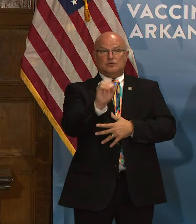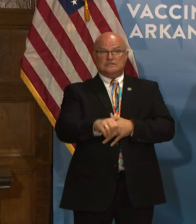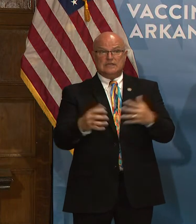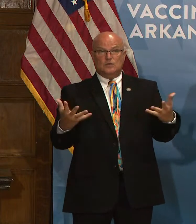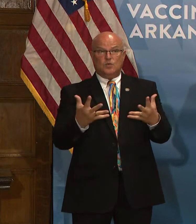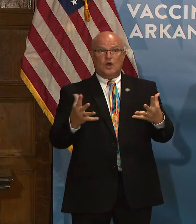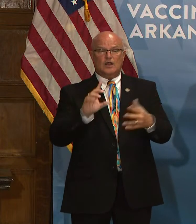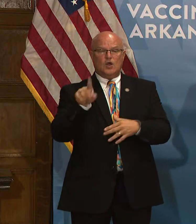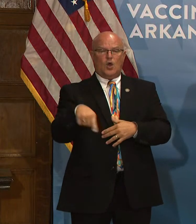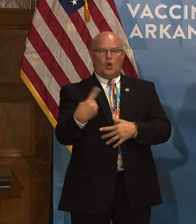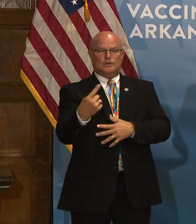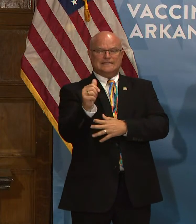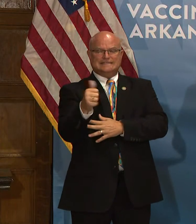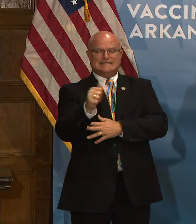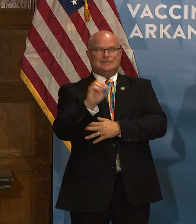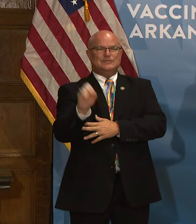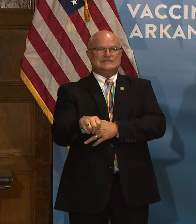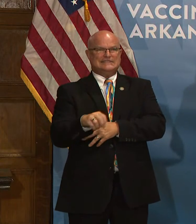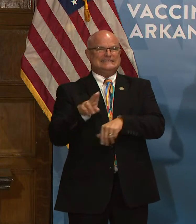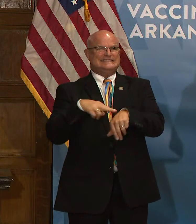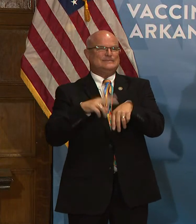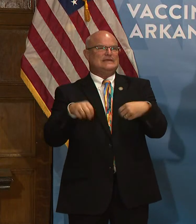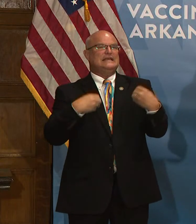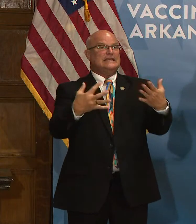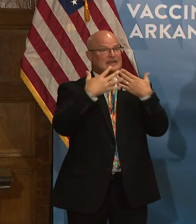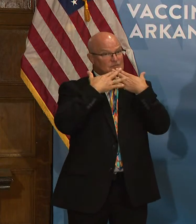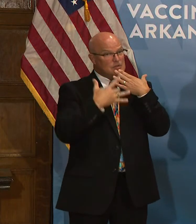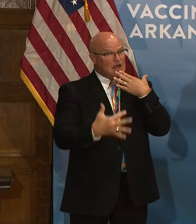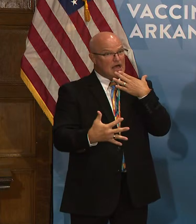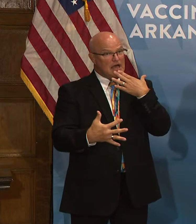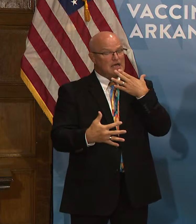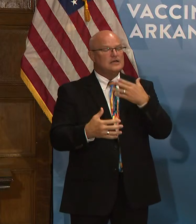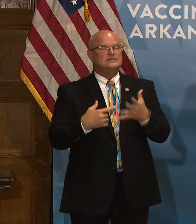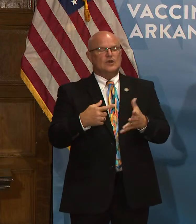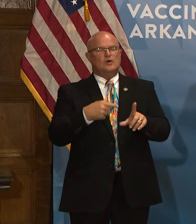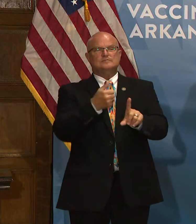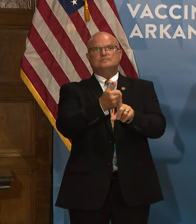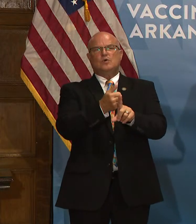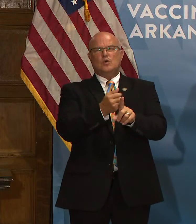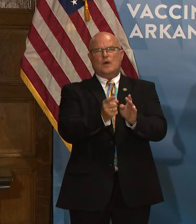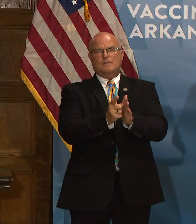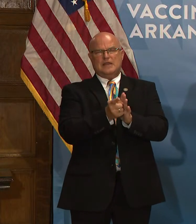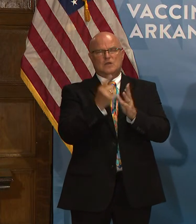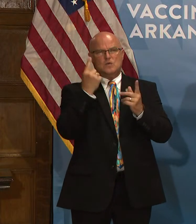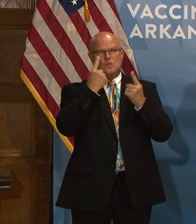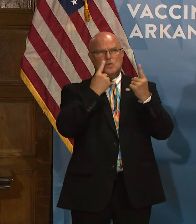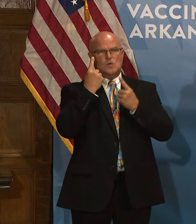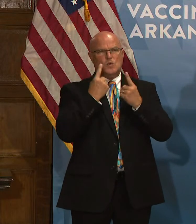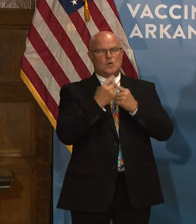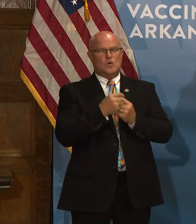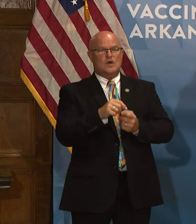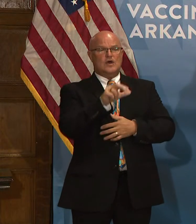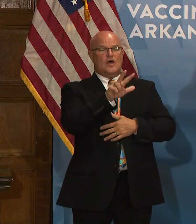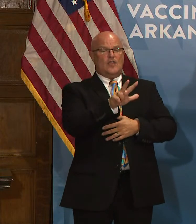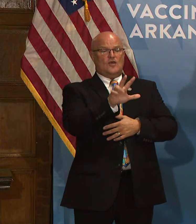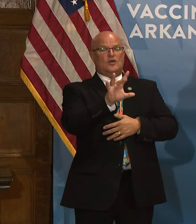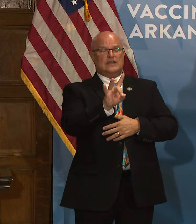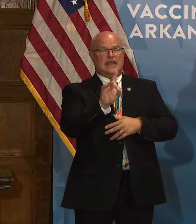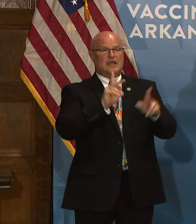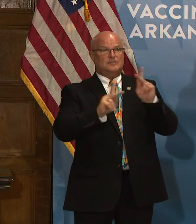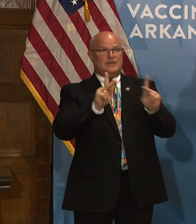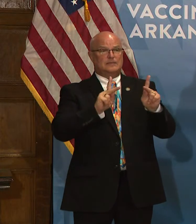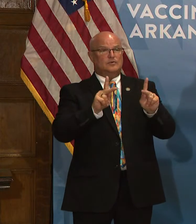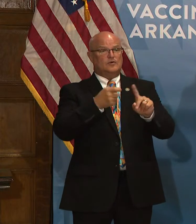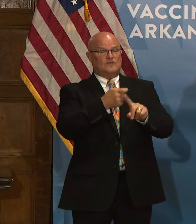38%, only 10% typically do give blood. So let that sink in just for a second. If 38 people out of 100